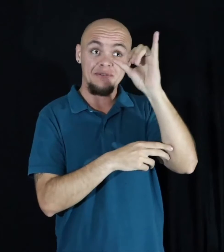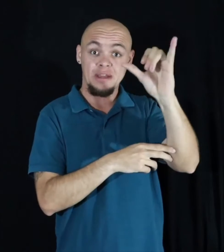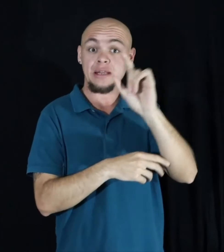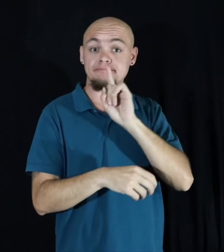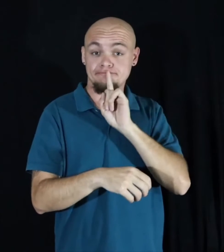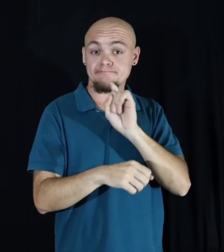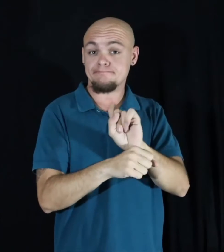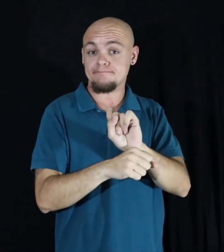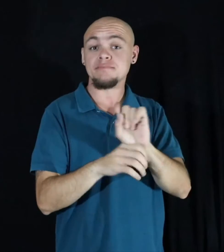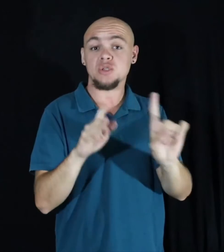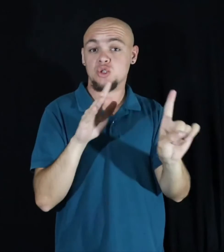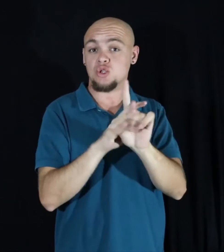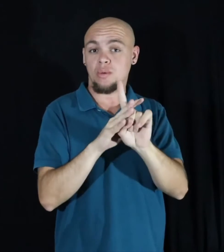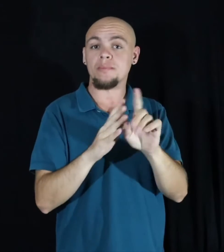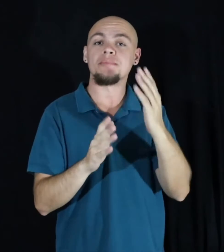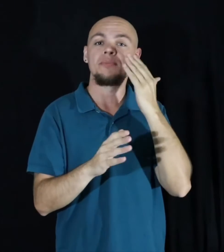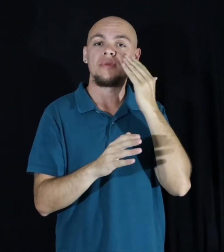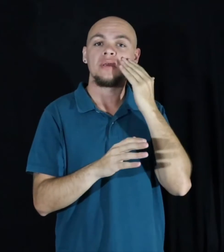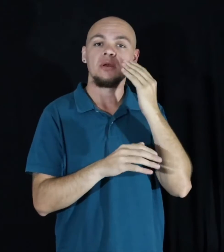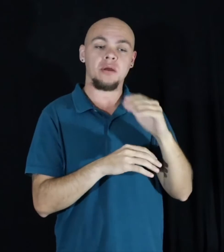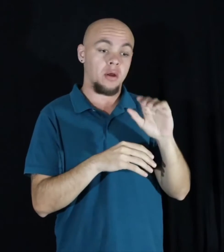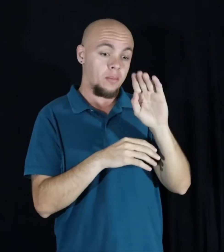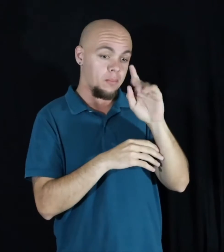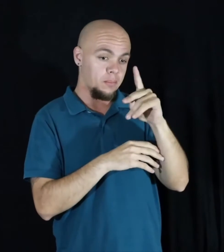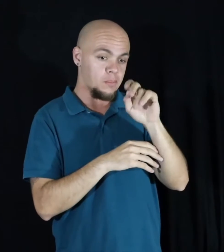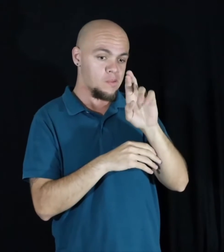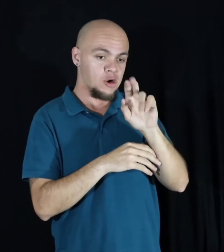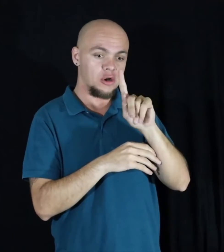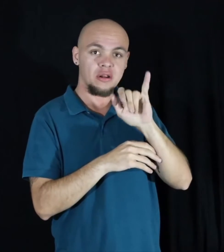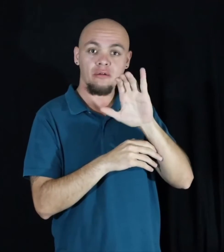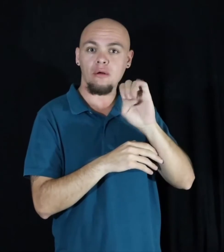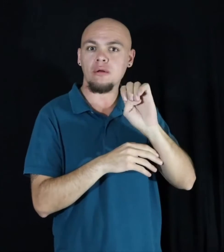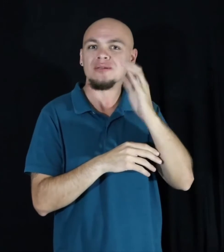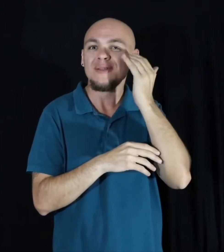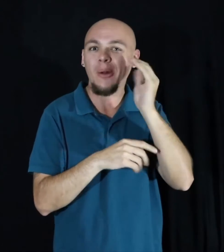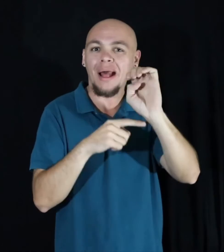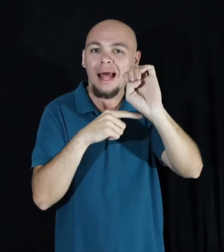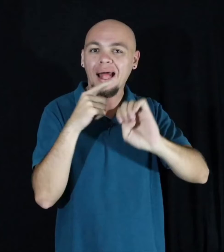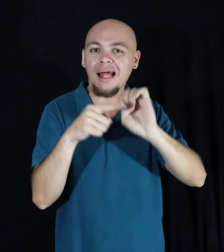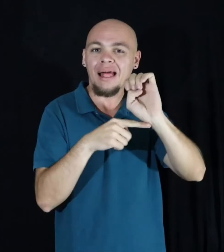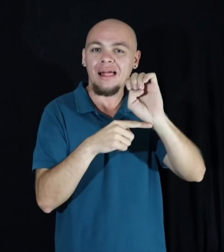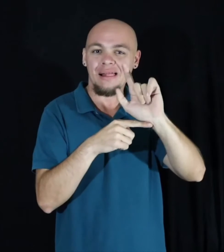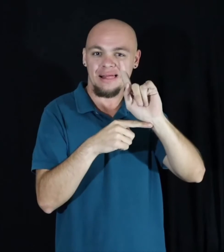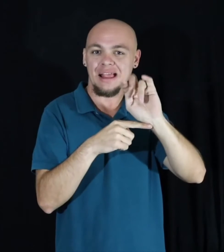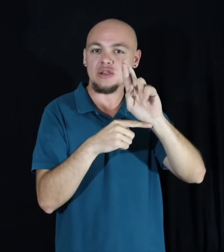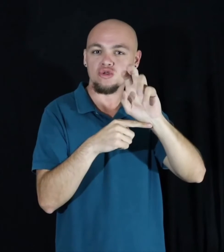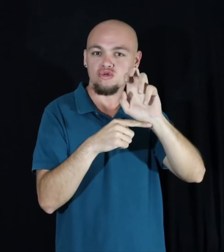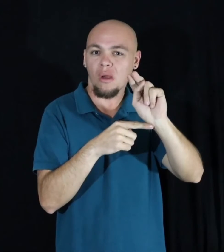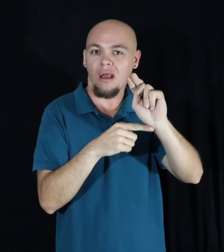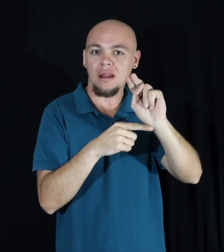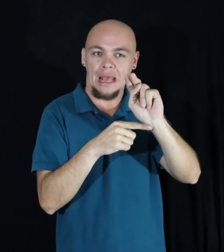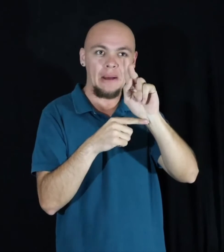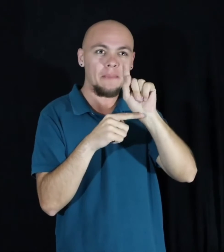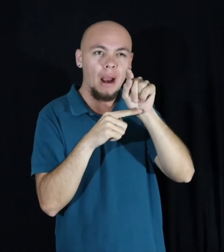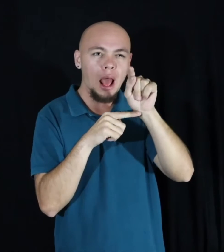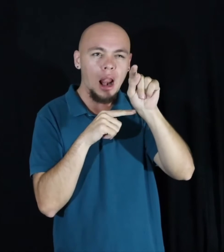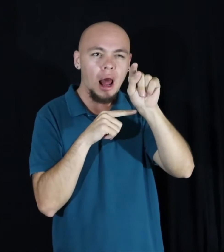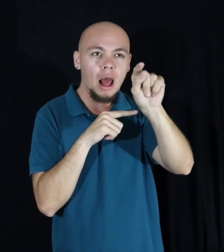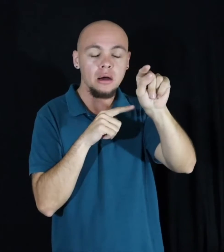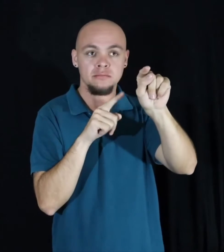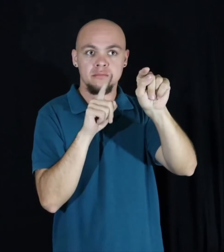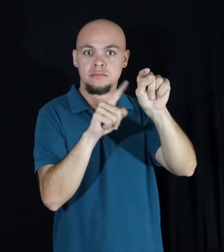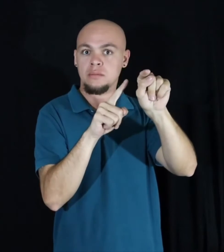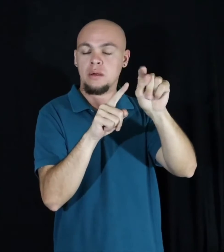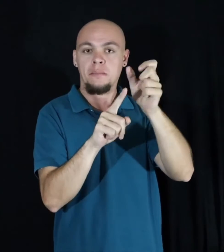show up. If you take an elementary particle, say like an electron, as it travels through space, it can